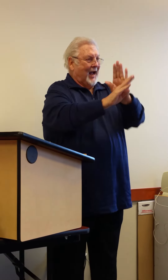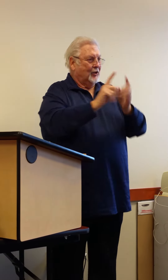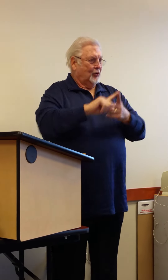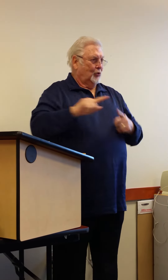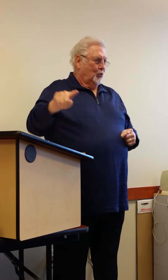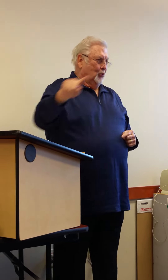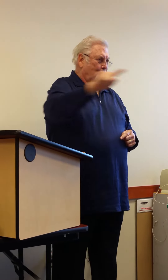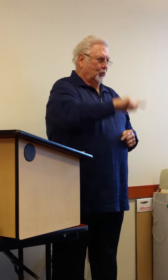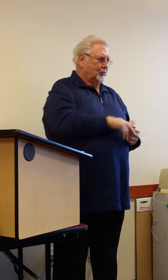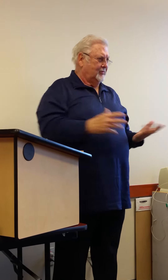sign